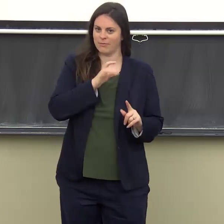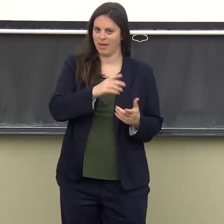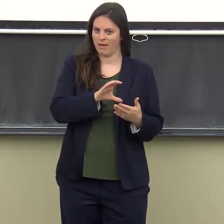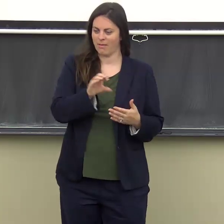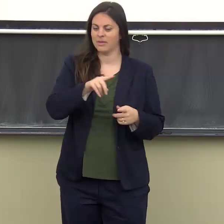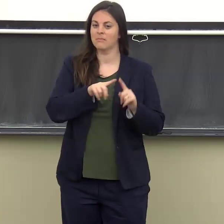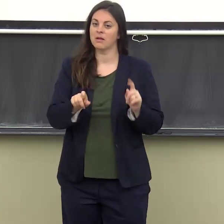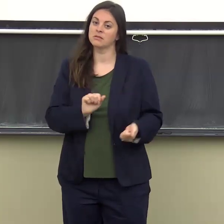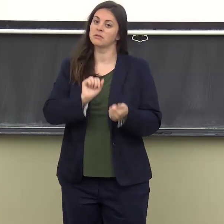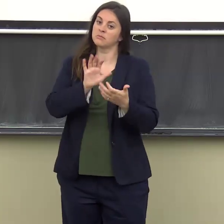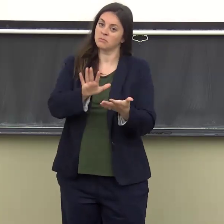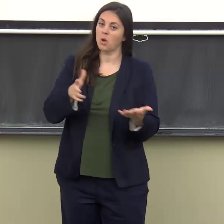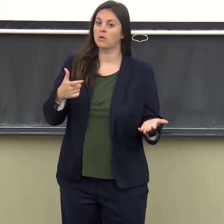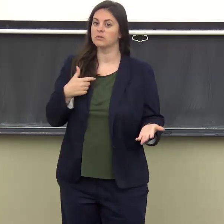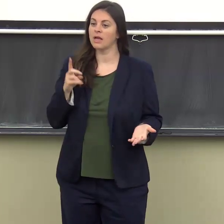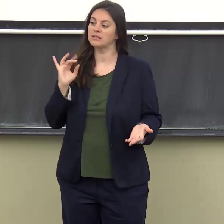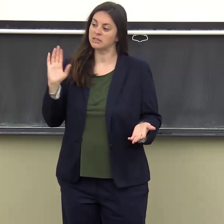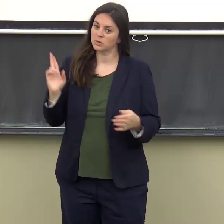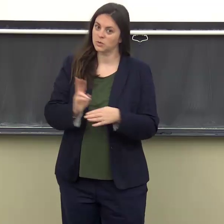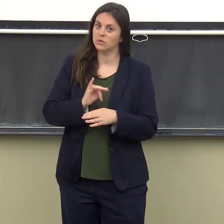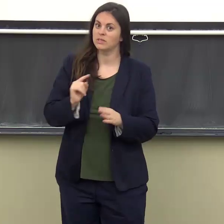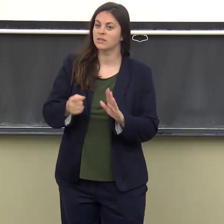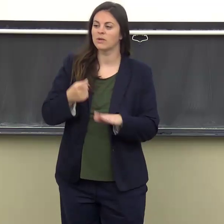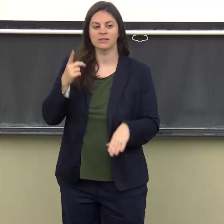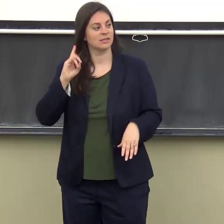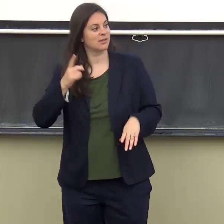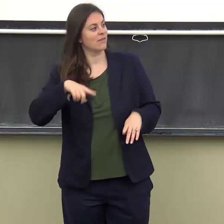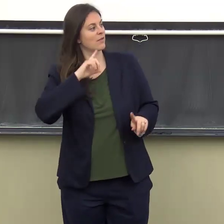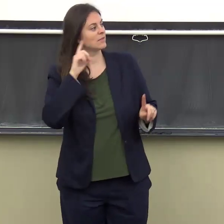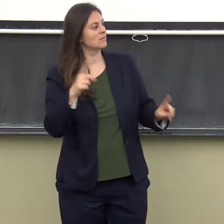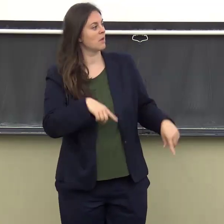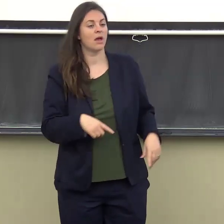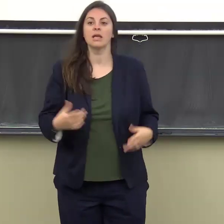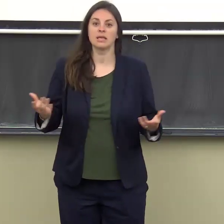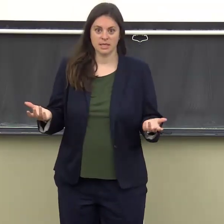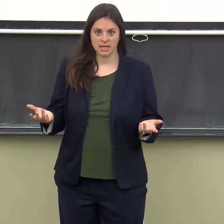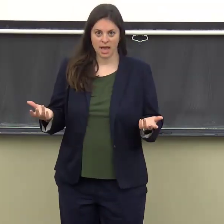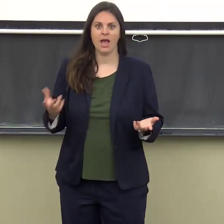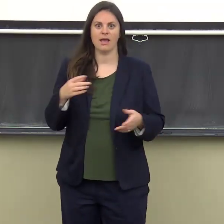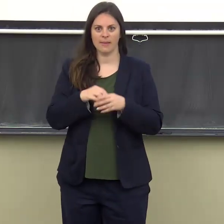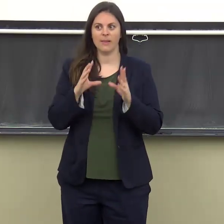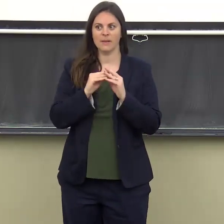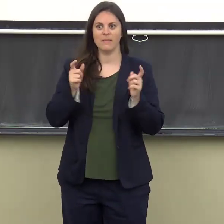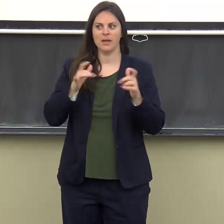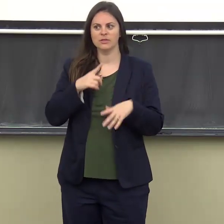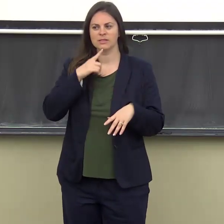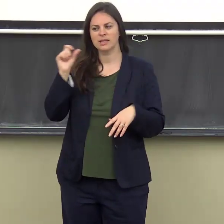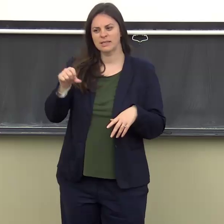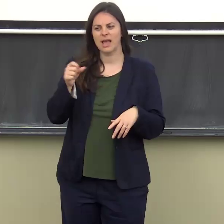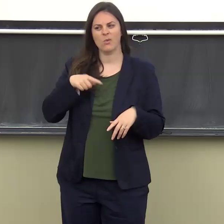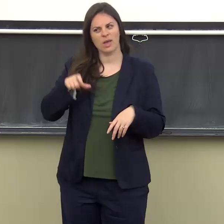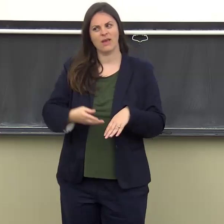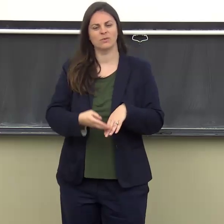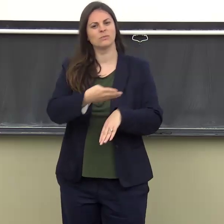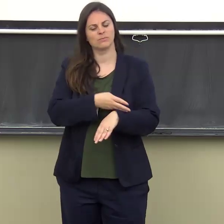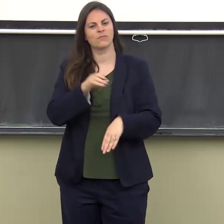it is an approach and I did use it once. I did know that. Yeah, in the meeting, the manager said, yeah, we've got to do a better job